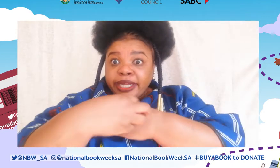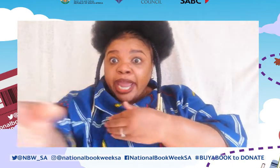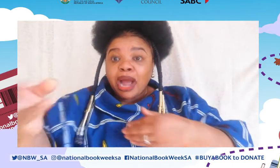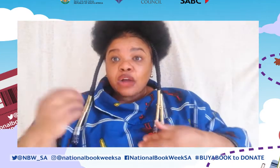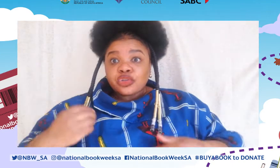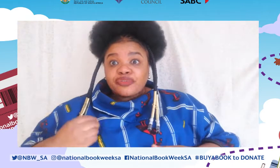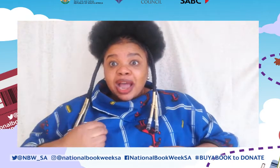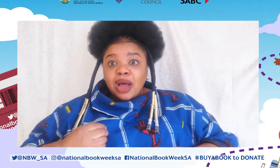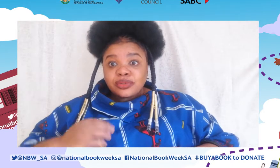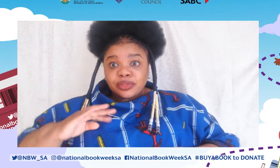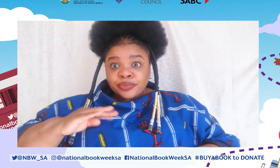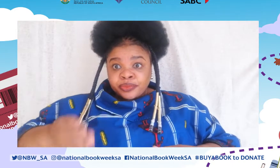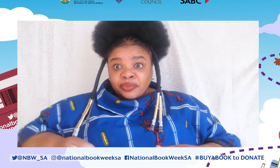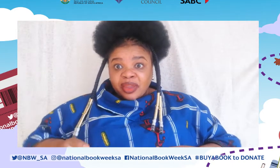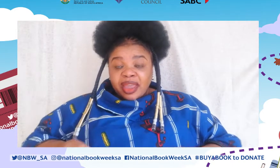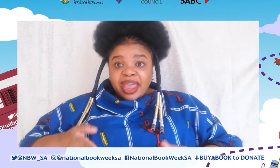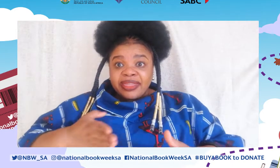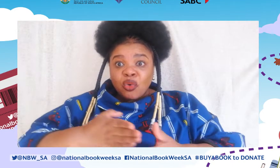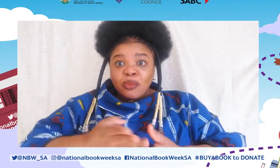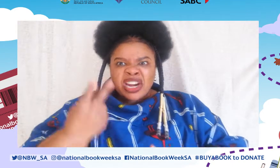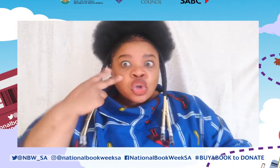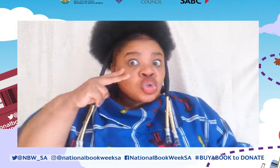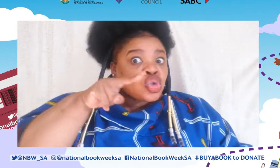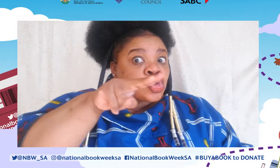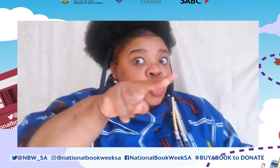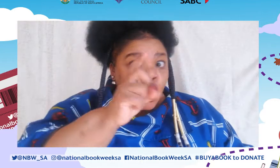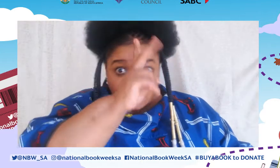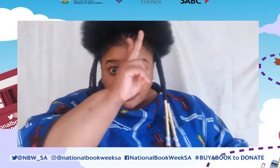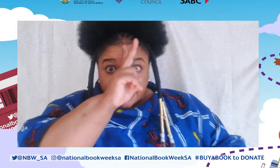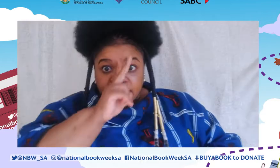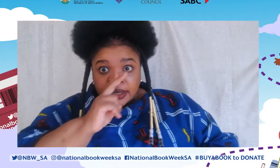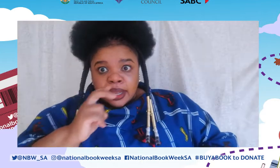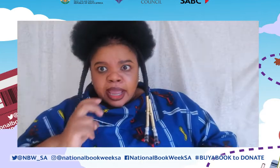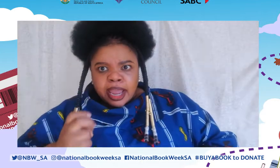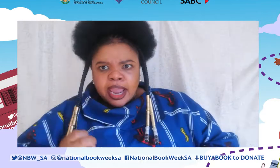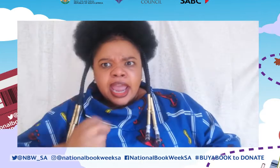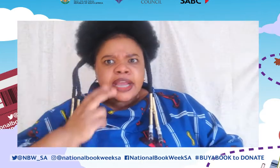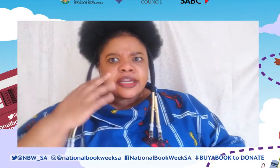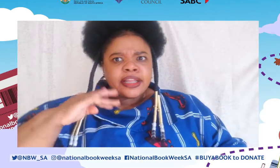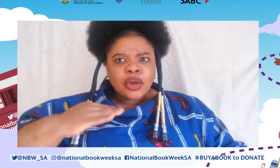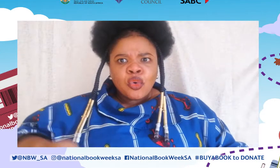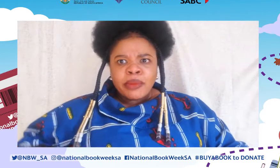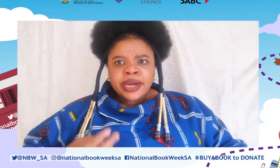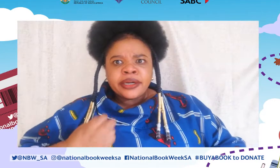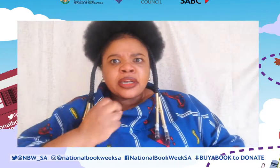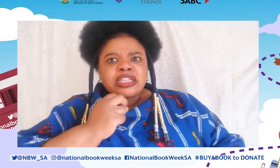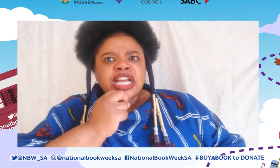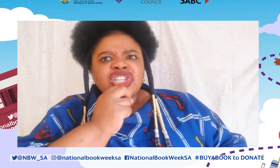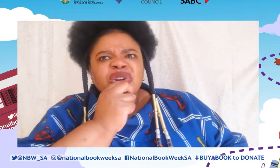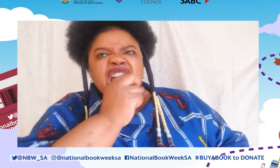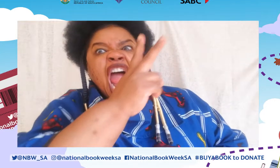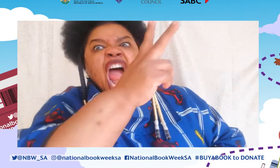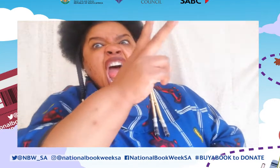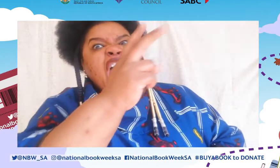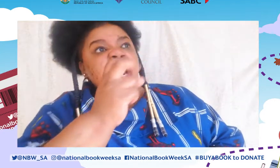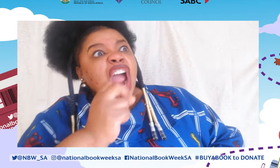woman came out of the house. And the woman saw Vic. And the woman started